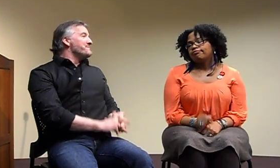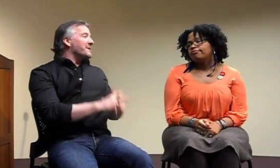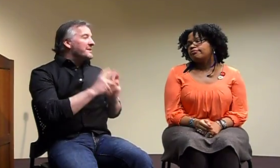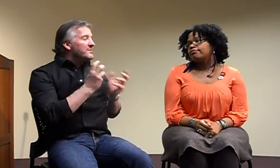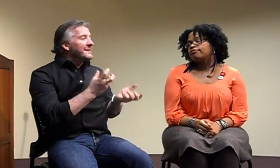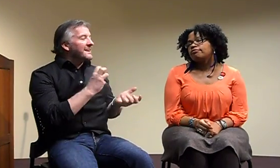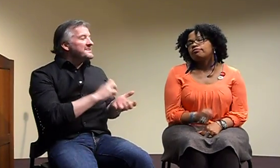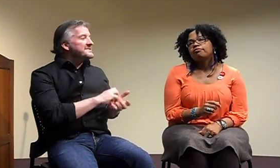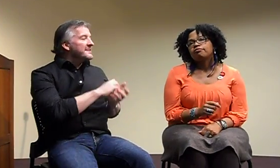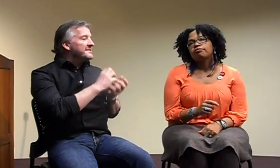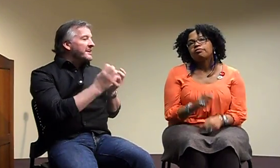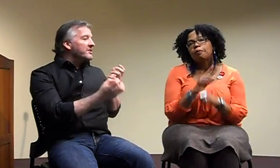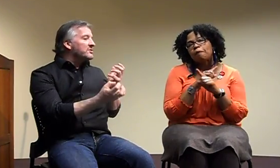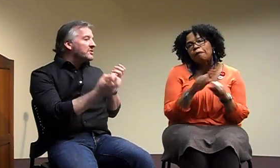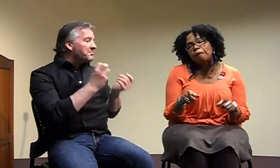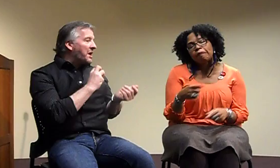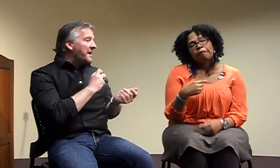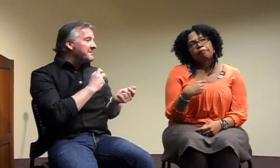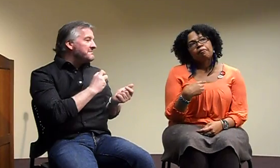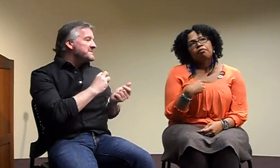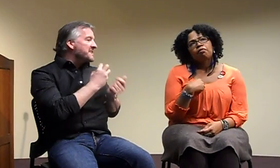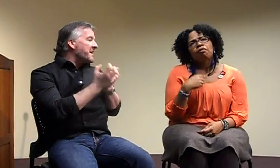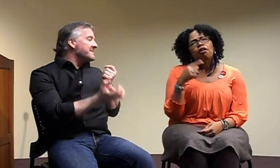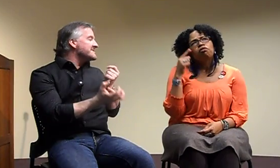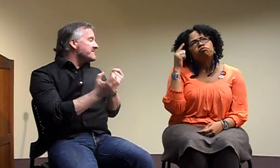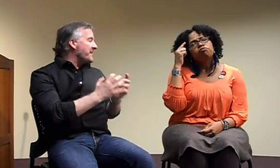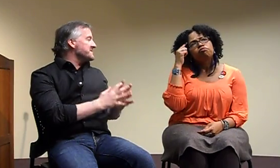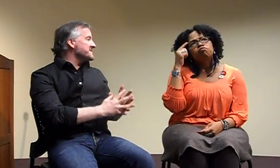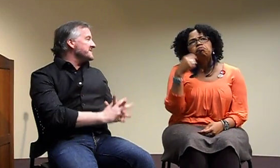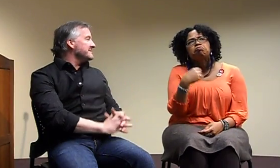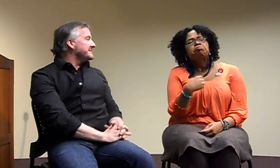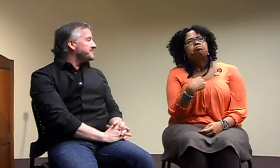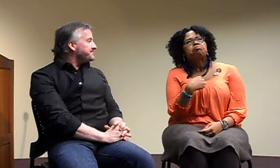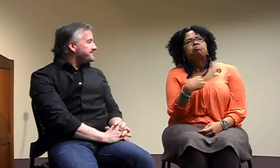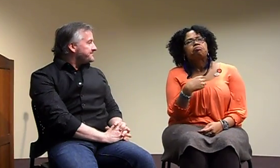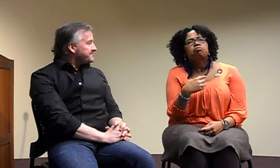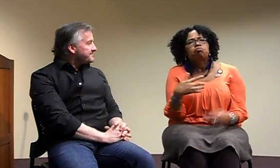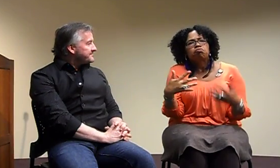But I realized that I could combine science and fantasy.